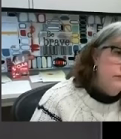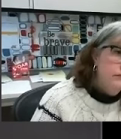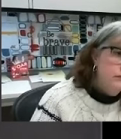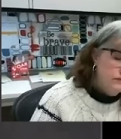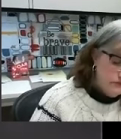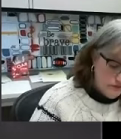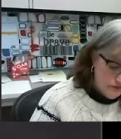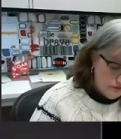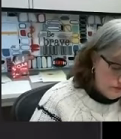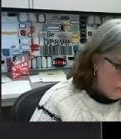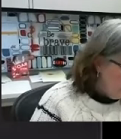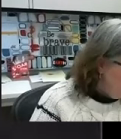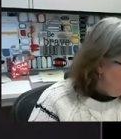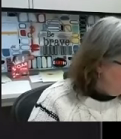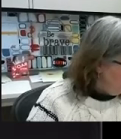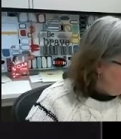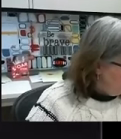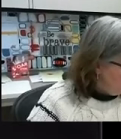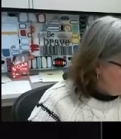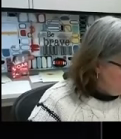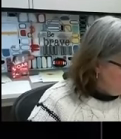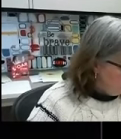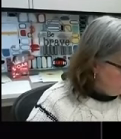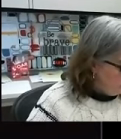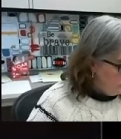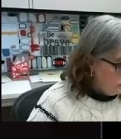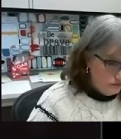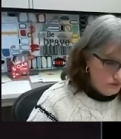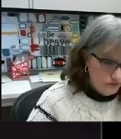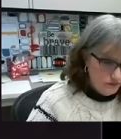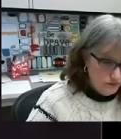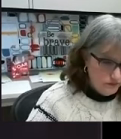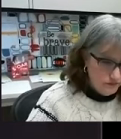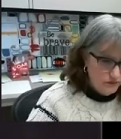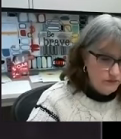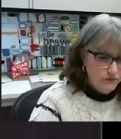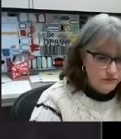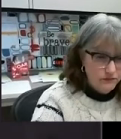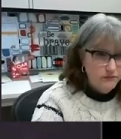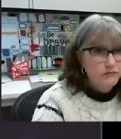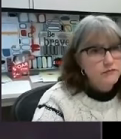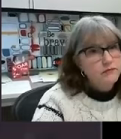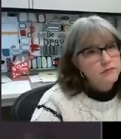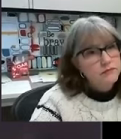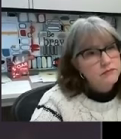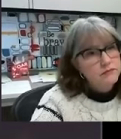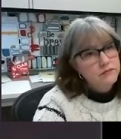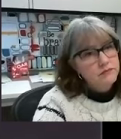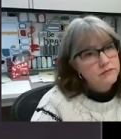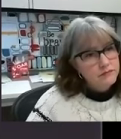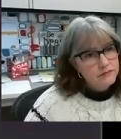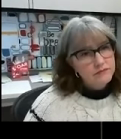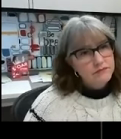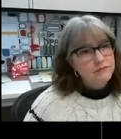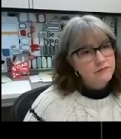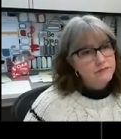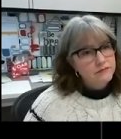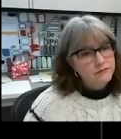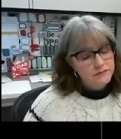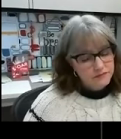changes everything. My son is Eustace Jameson Pilgrim. After his 5th birthday,